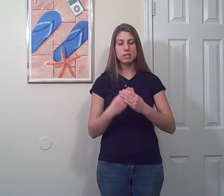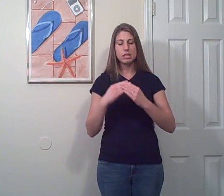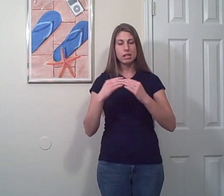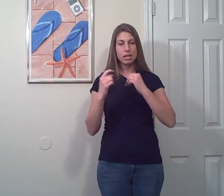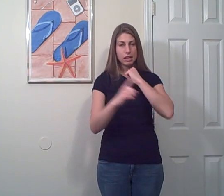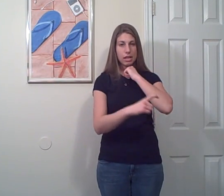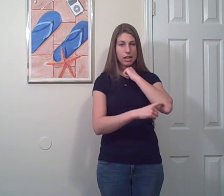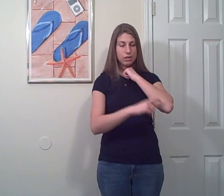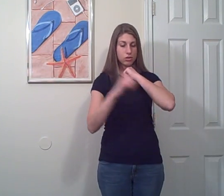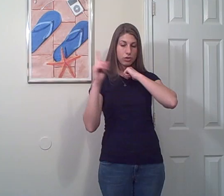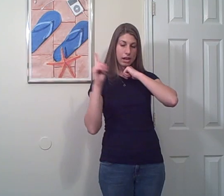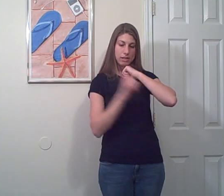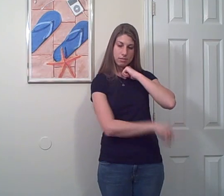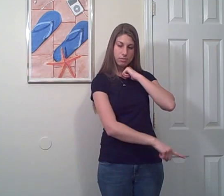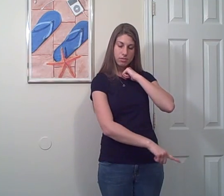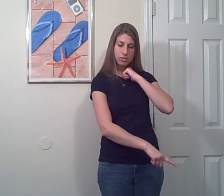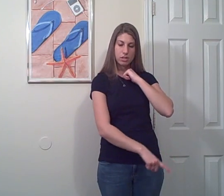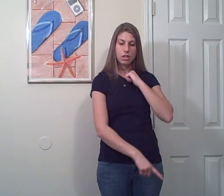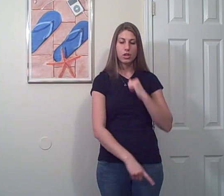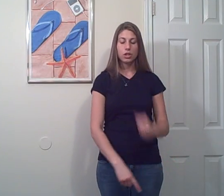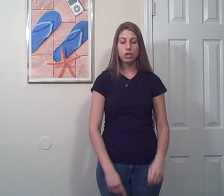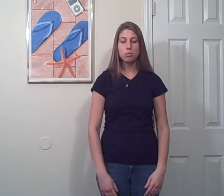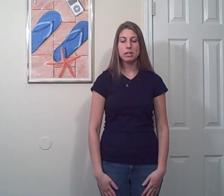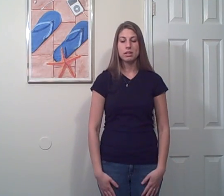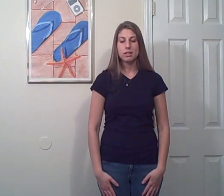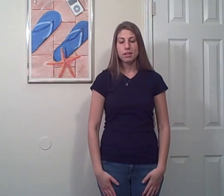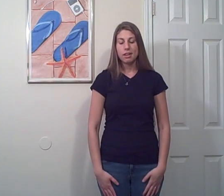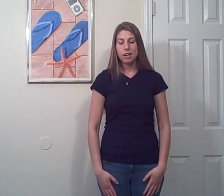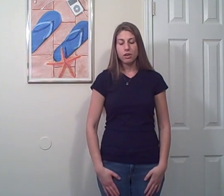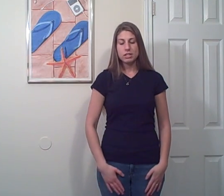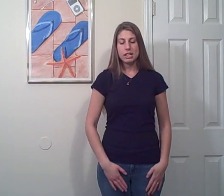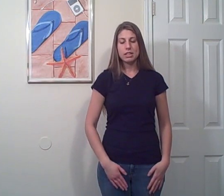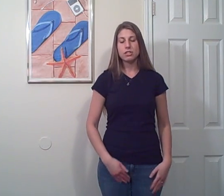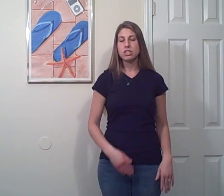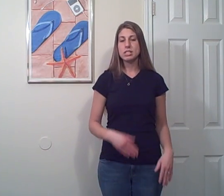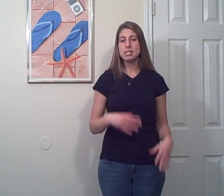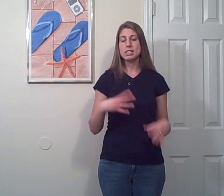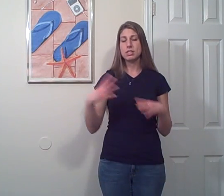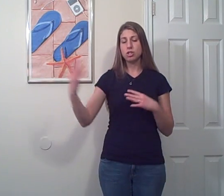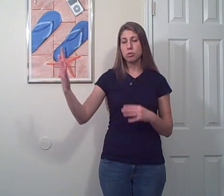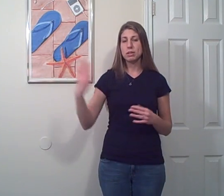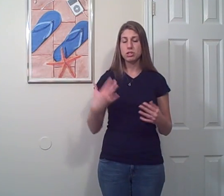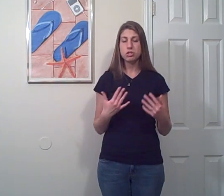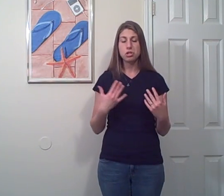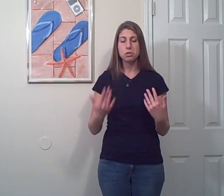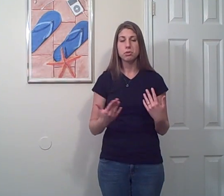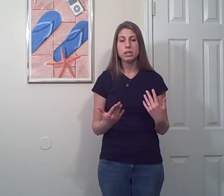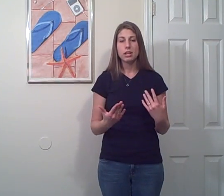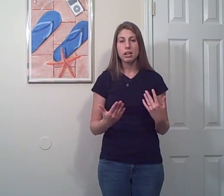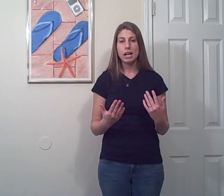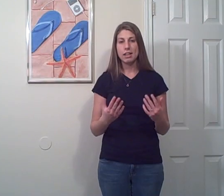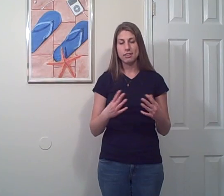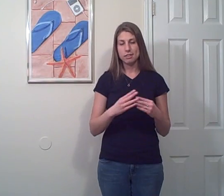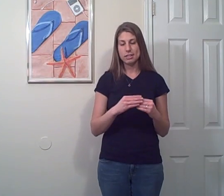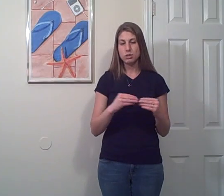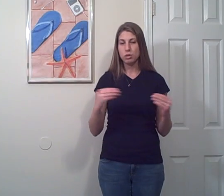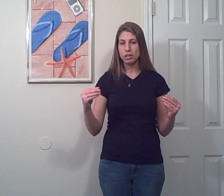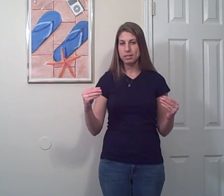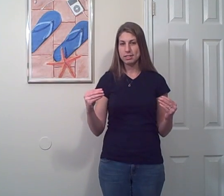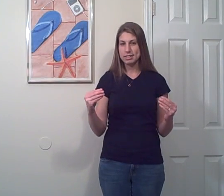Tempted and tried. Human. You're saying that Jesus is human too. And this word is kind